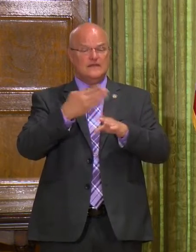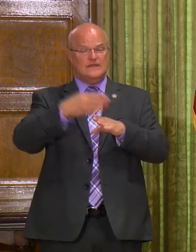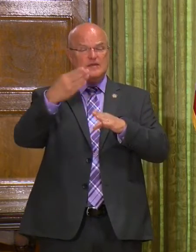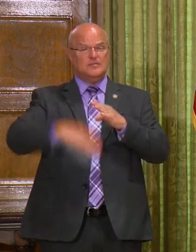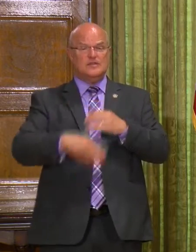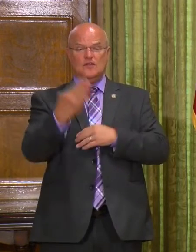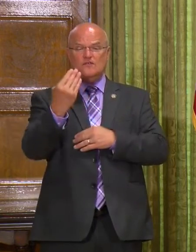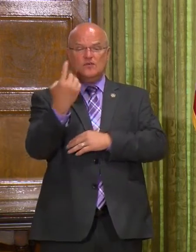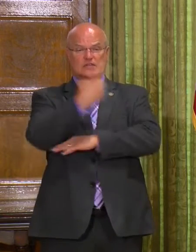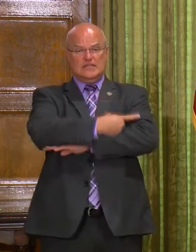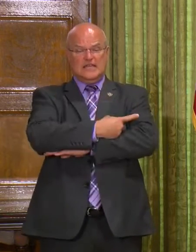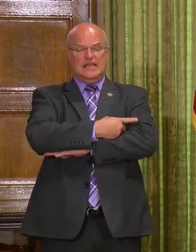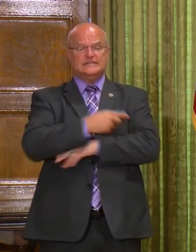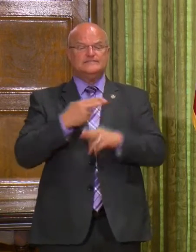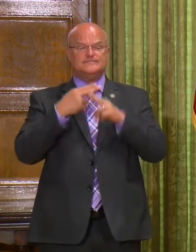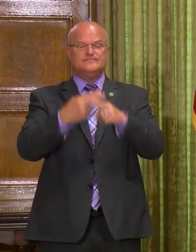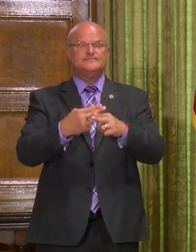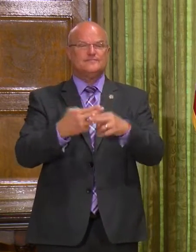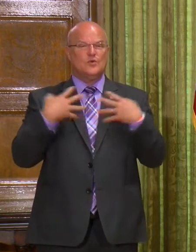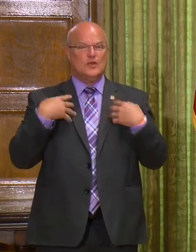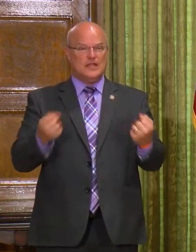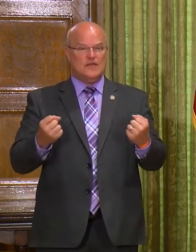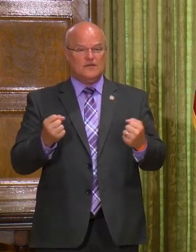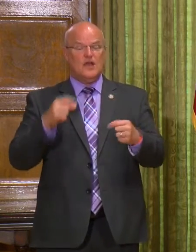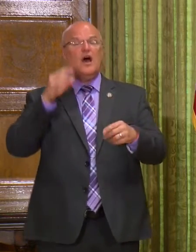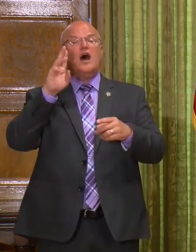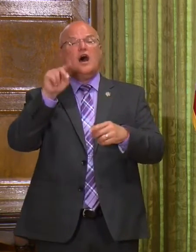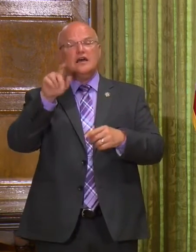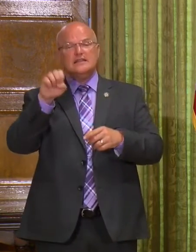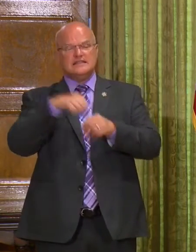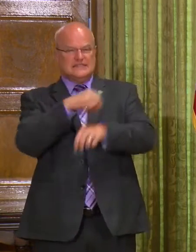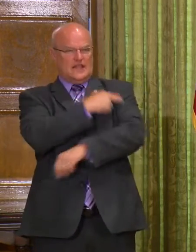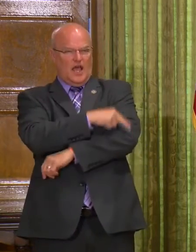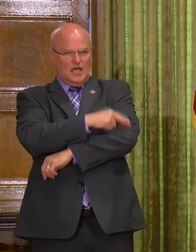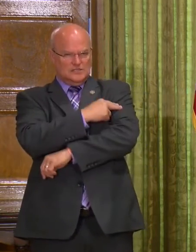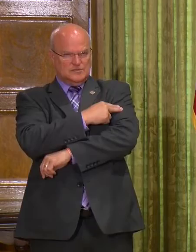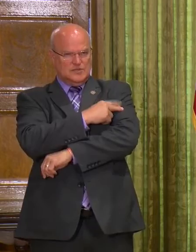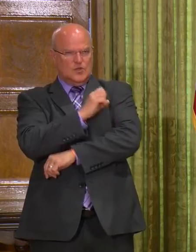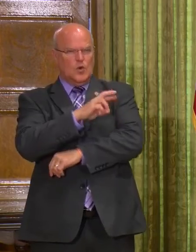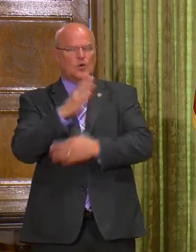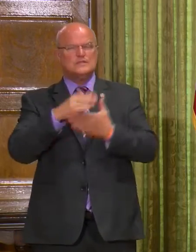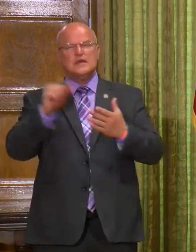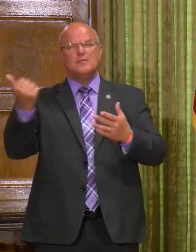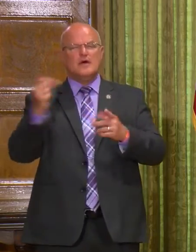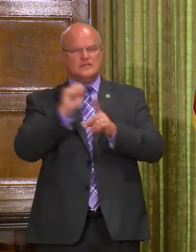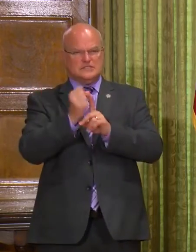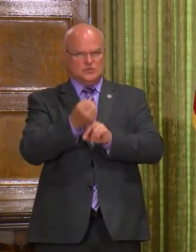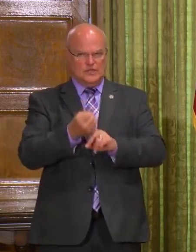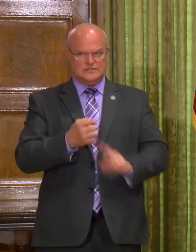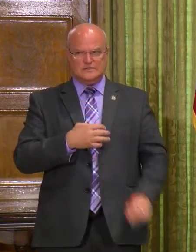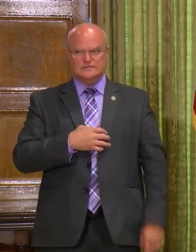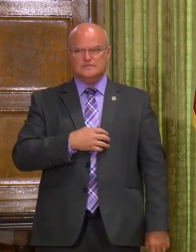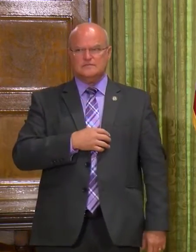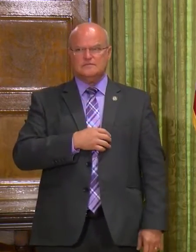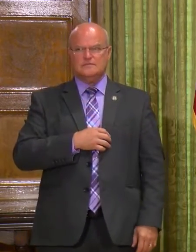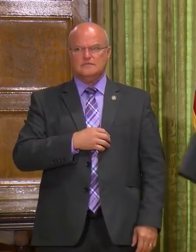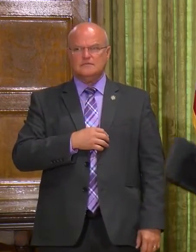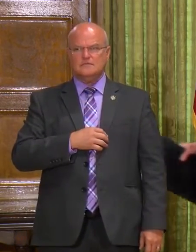completed 14 days, we consider them recovered, unless they're hospitalized or in some other special situation. Do